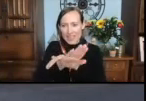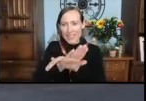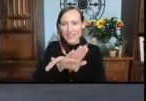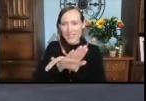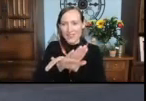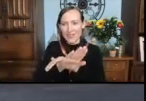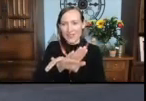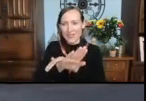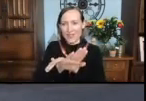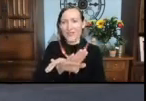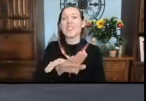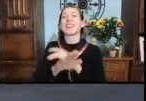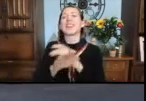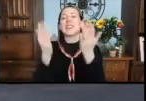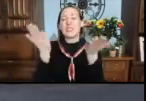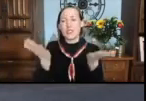in